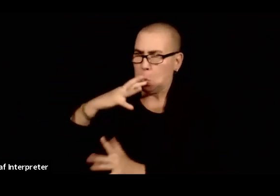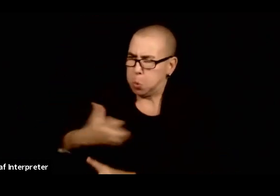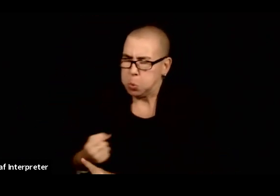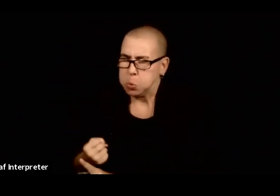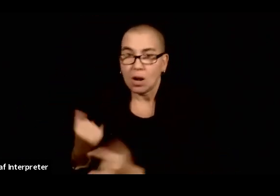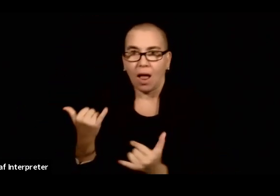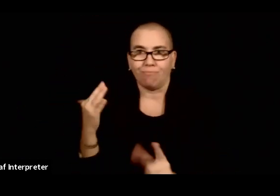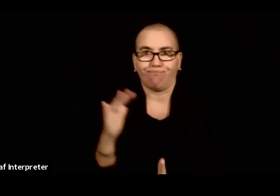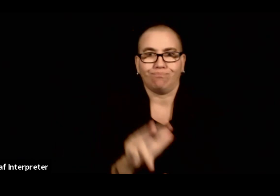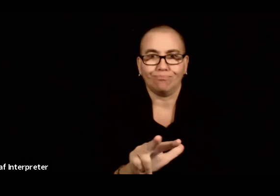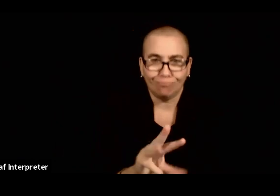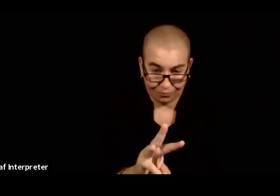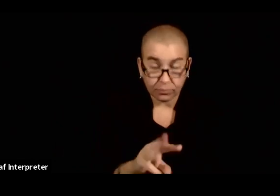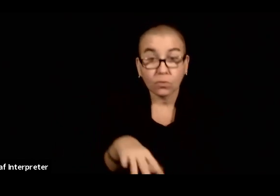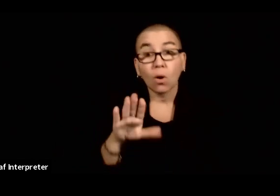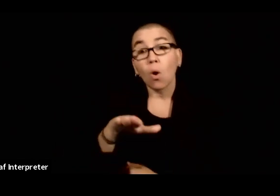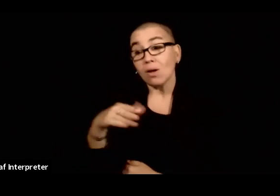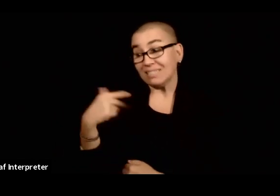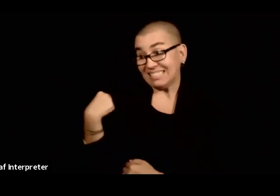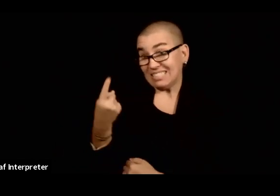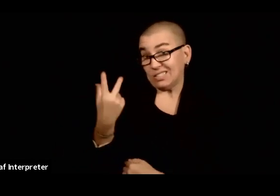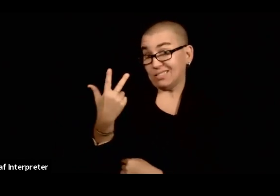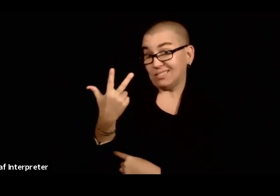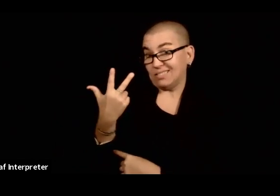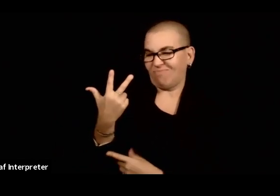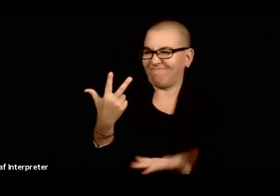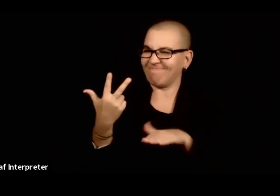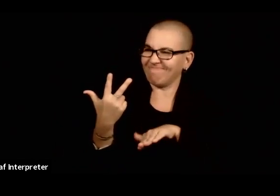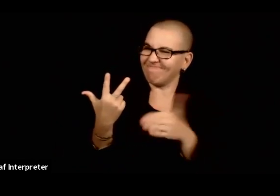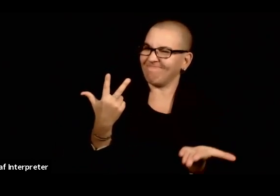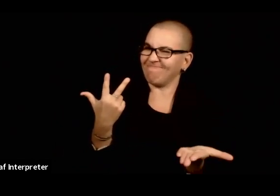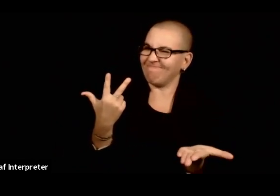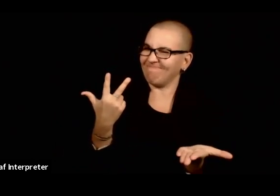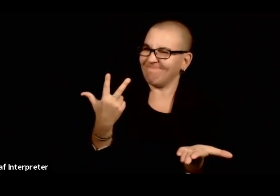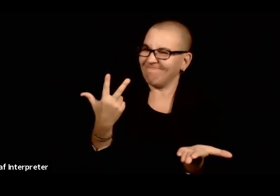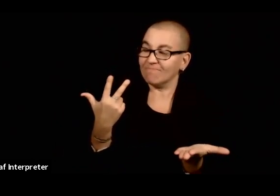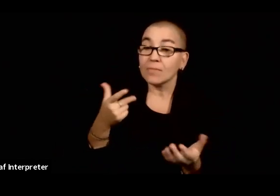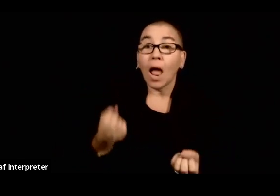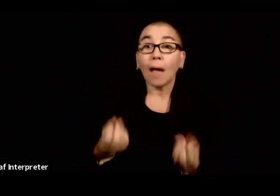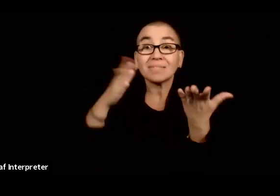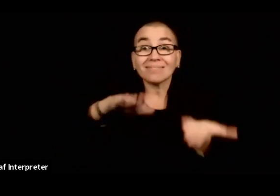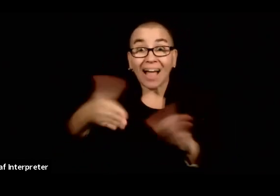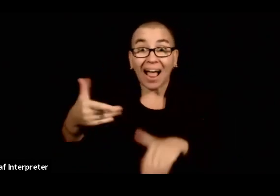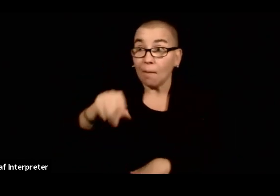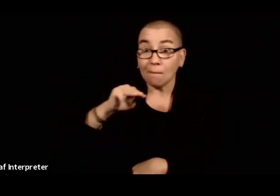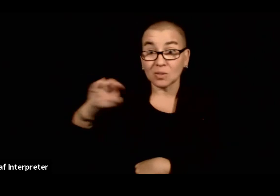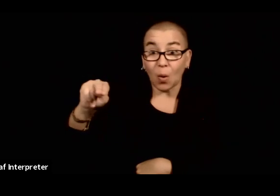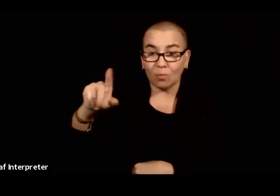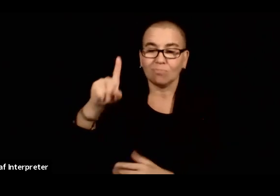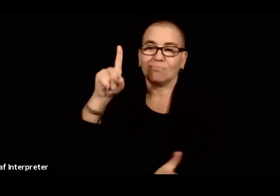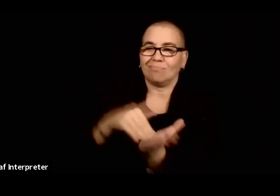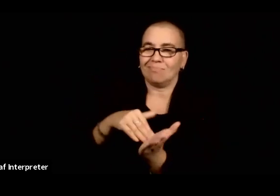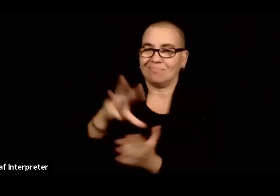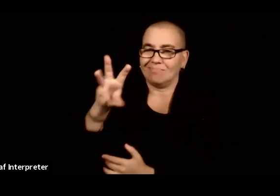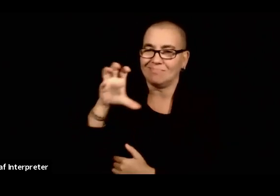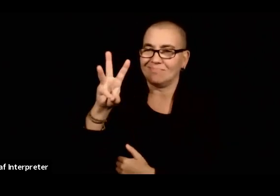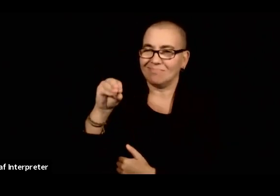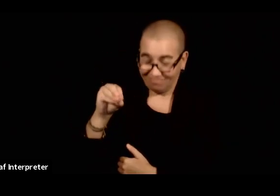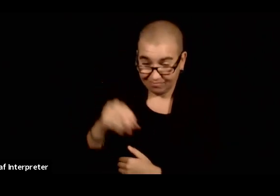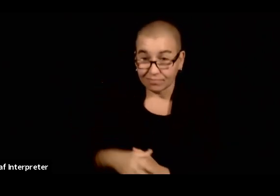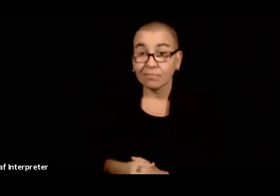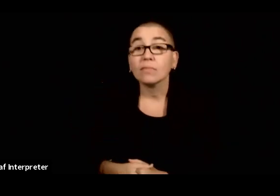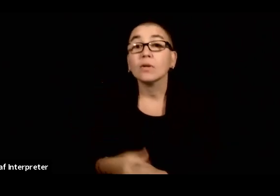of 1,660. 2 of these folks were in Ramsey County, 1 in Anoka County, 1 person in their 90s,